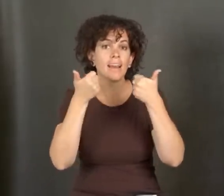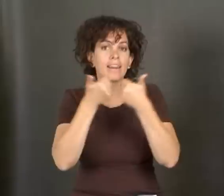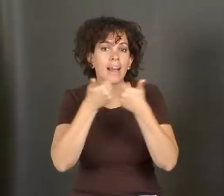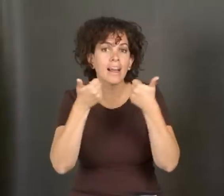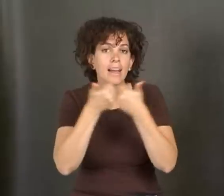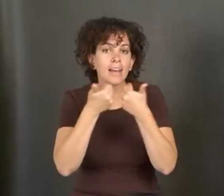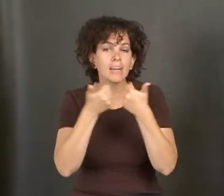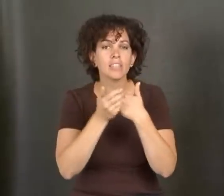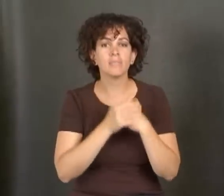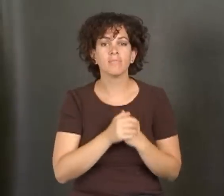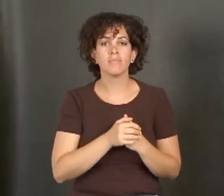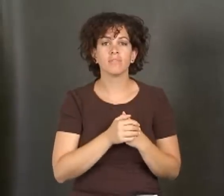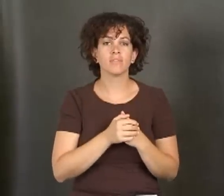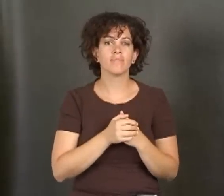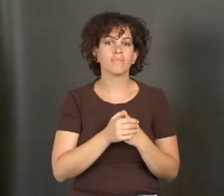Your hobby might be playing a game,